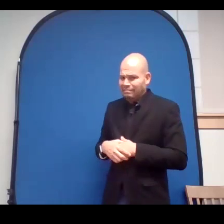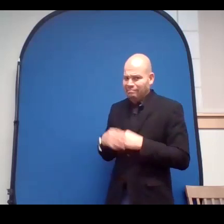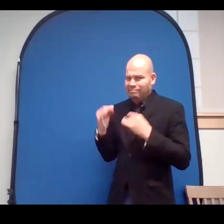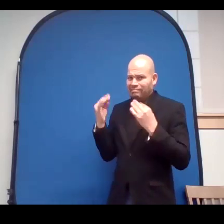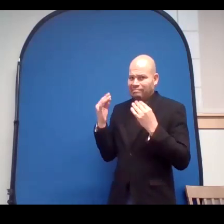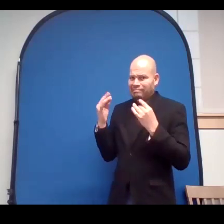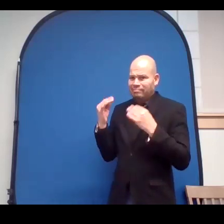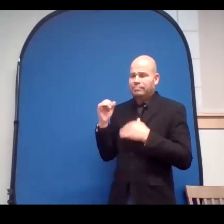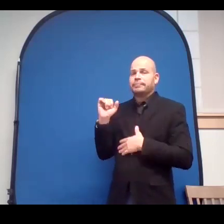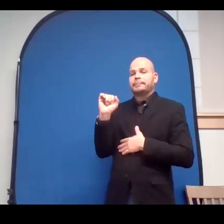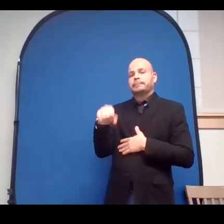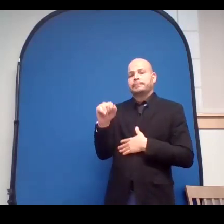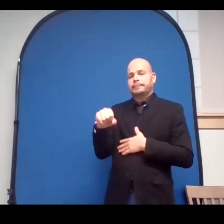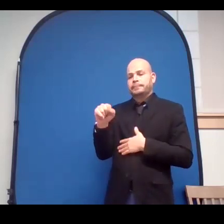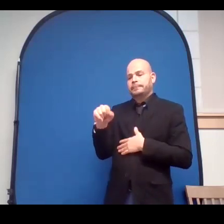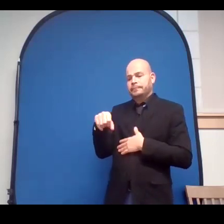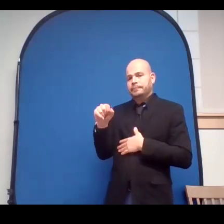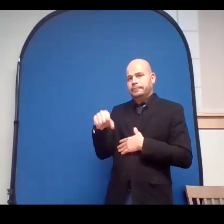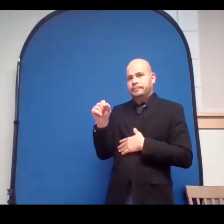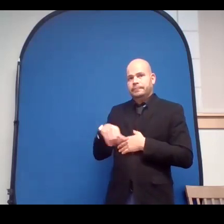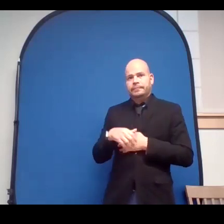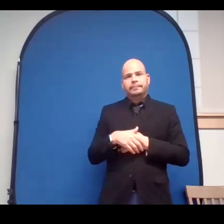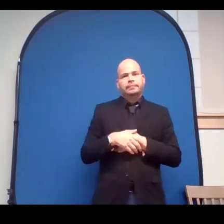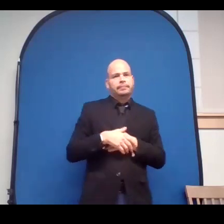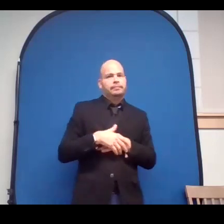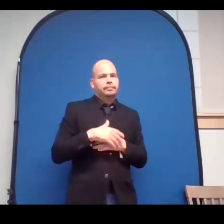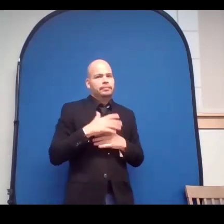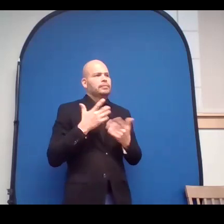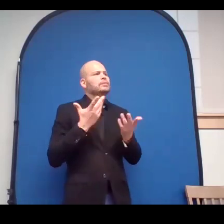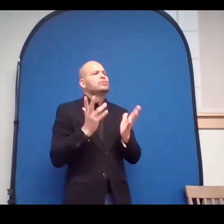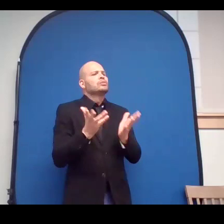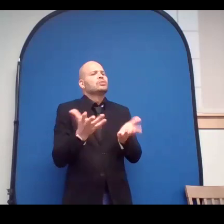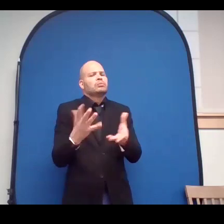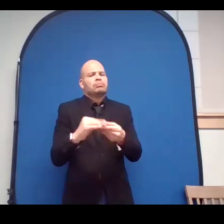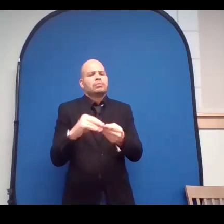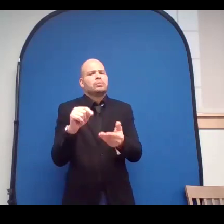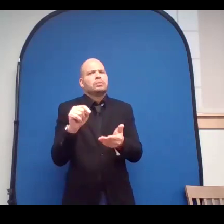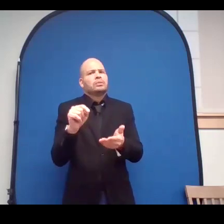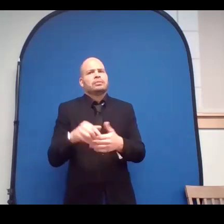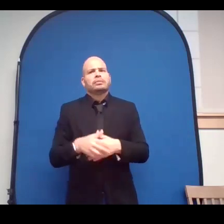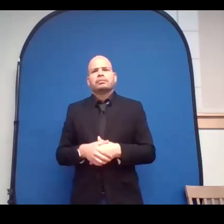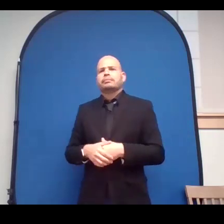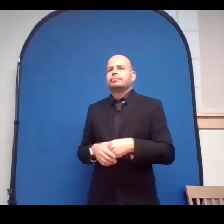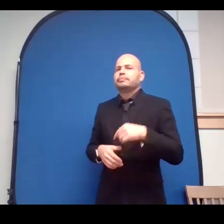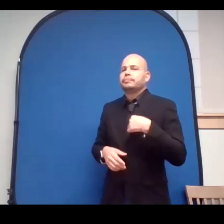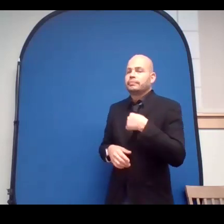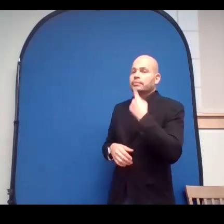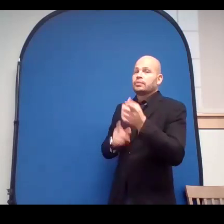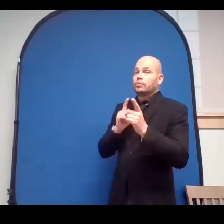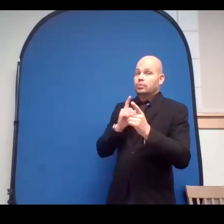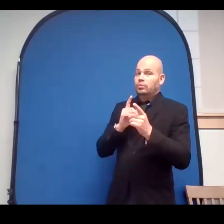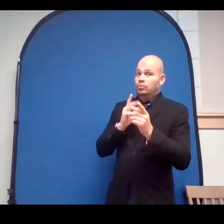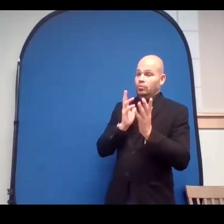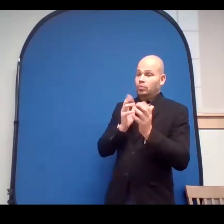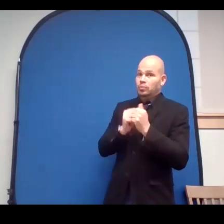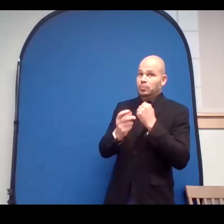Yes. What was that discussion? Just to let him know that I'd spoken with the deputy and he would be giving him a call. Did you express